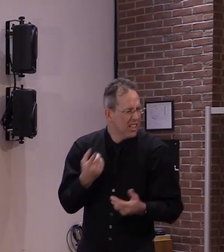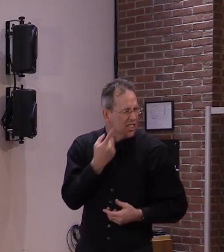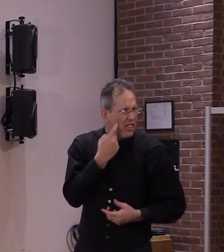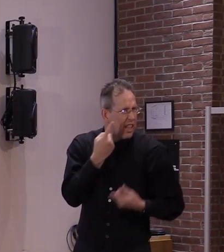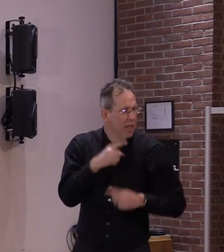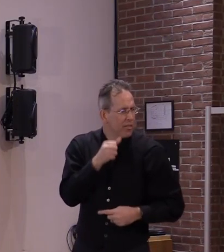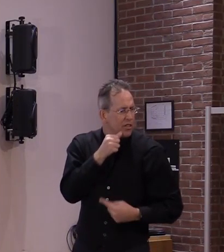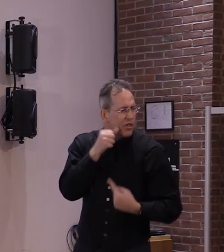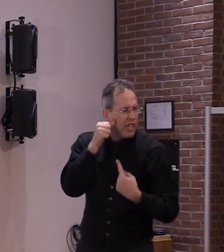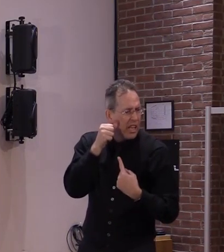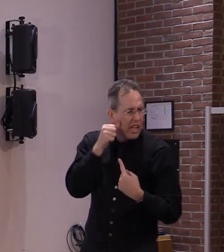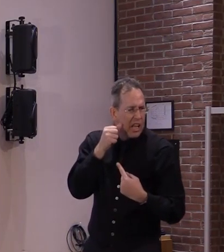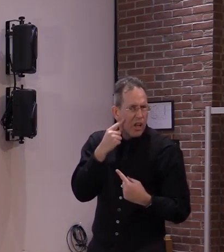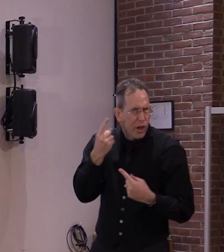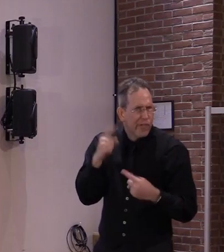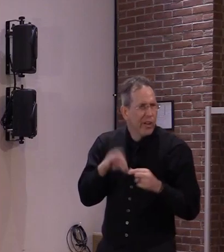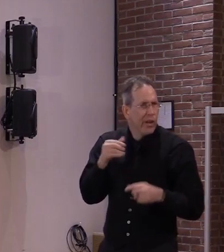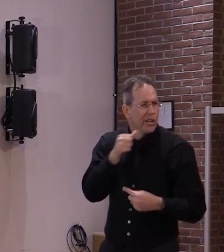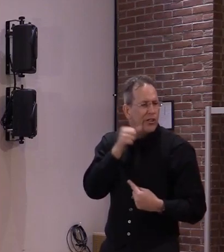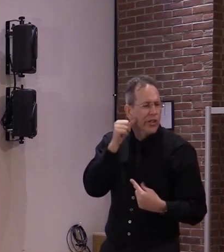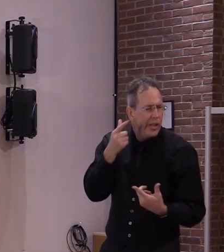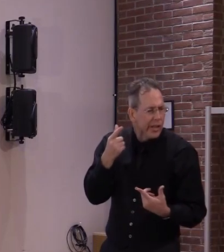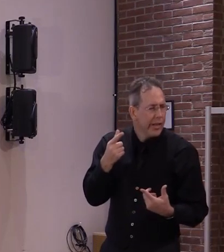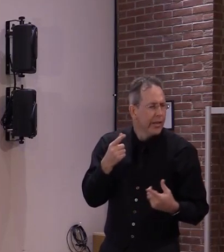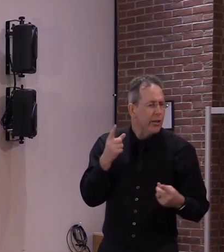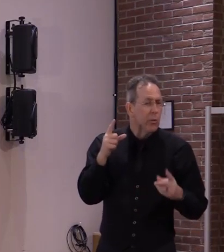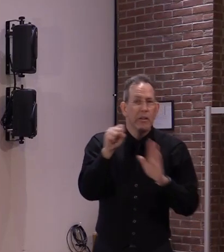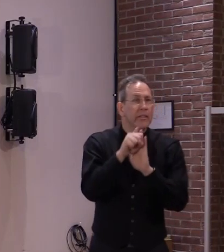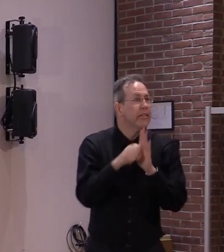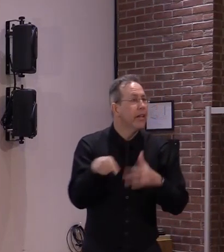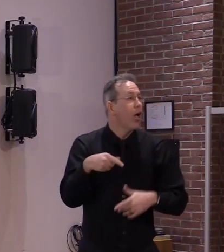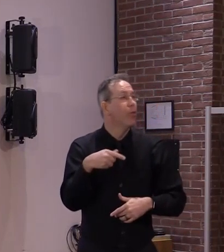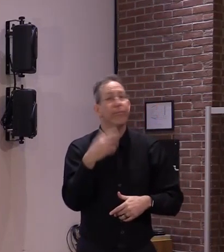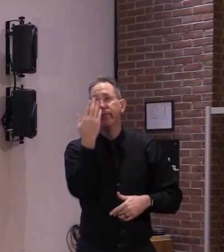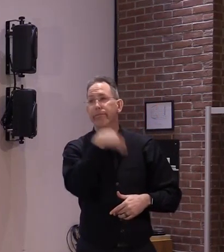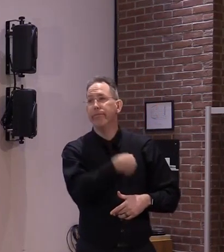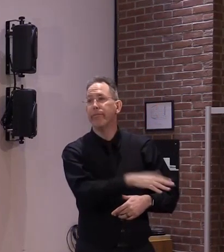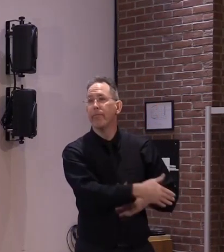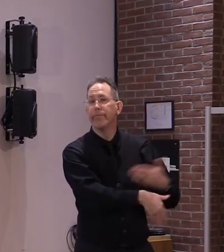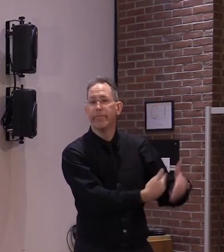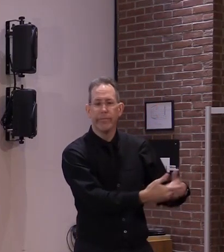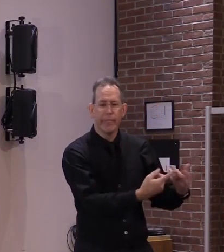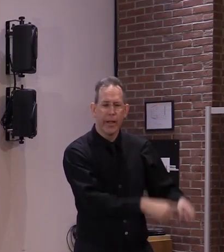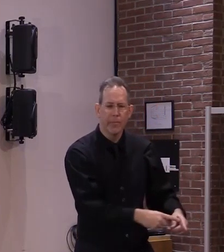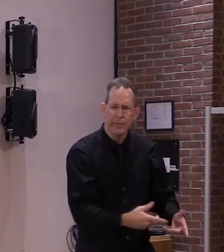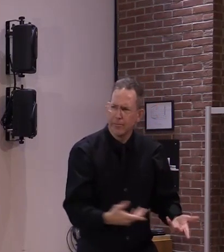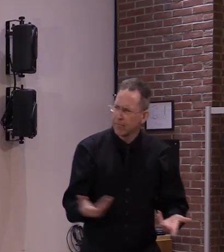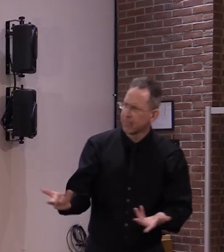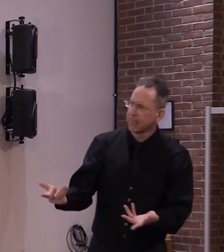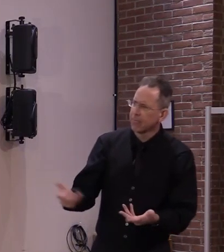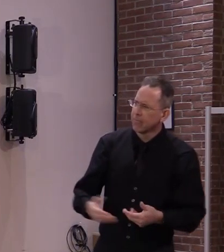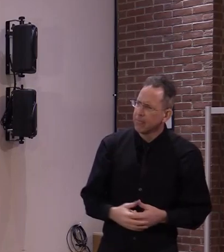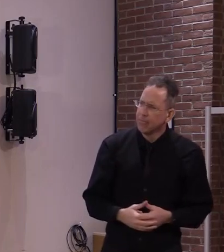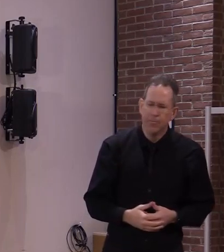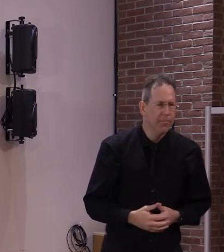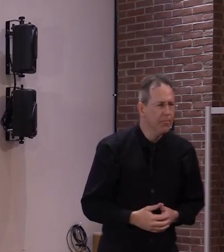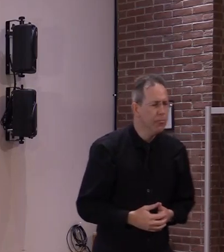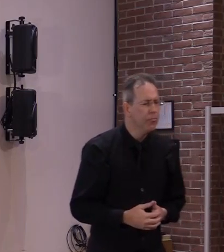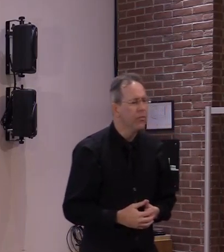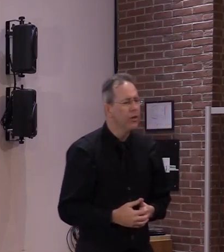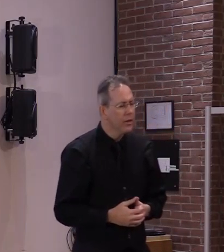like the state's not doing anything. Yeah, I would contend that the bulk of people that have been getting